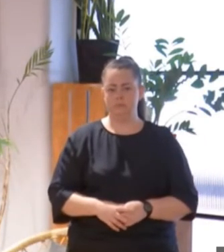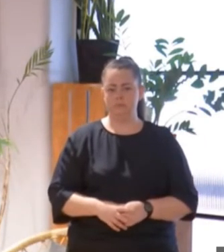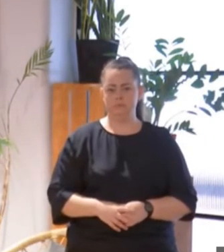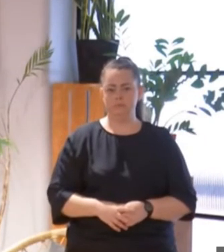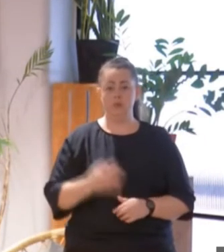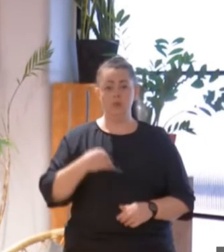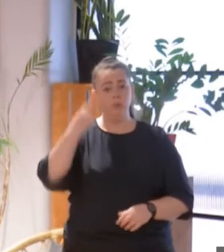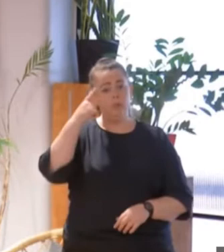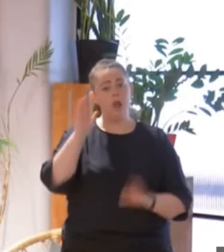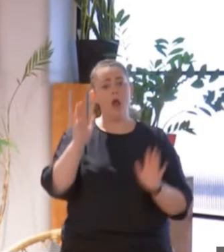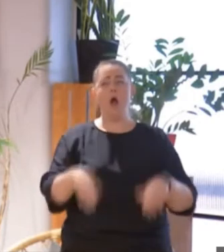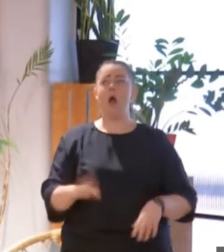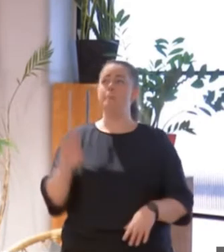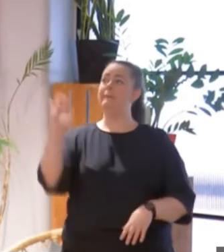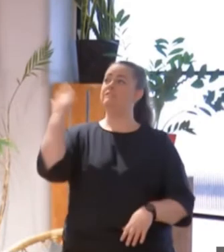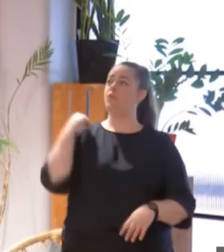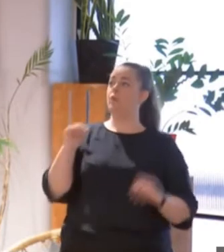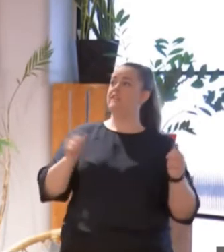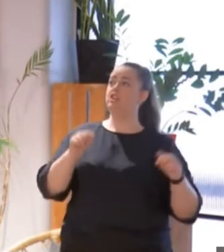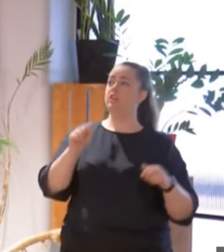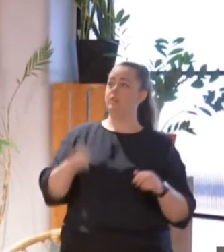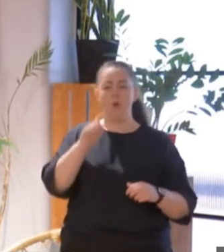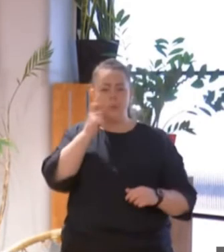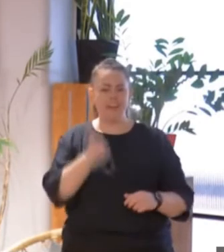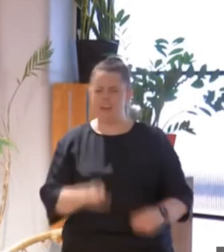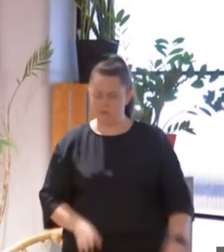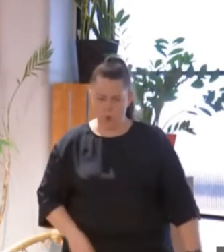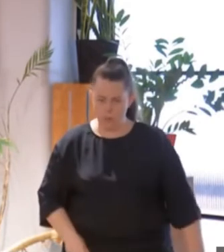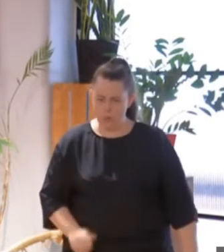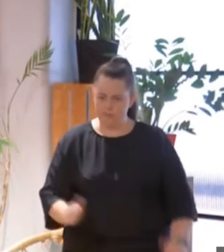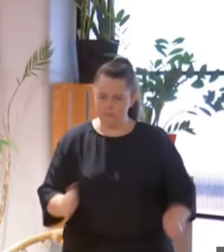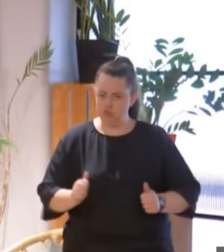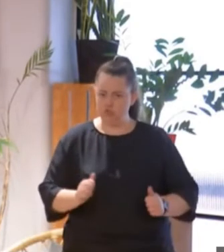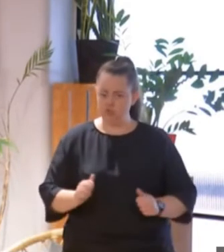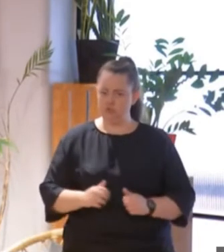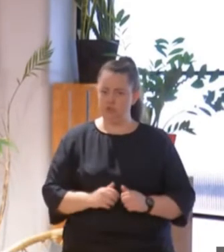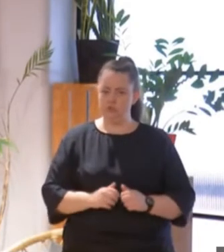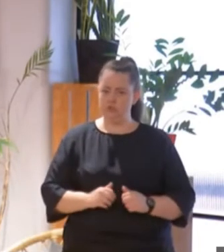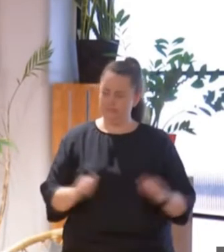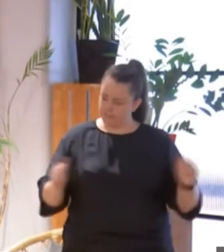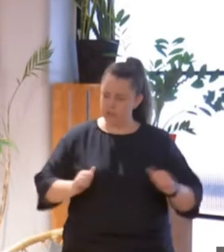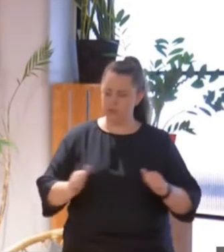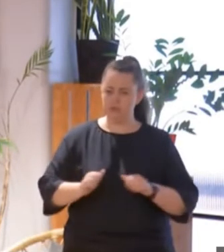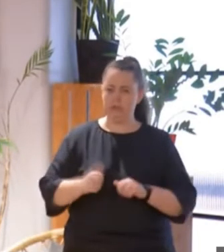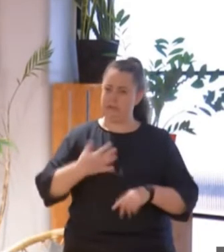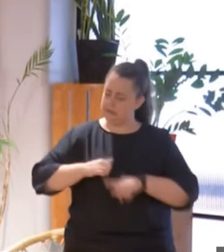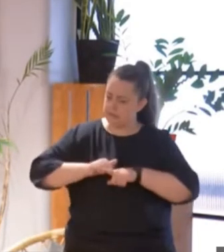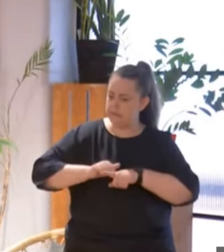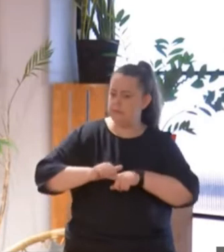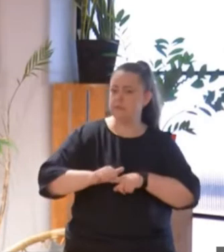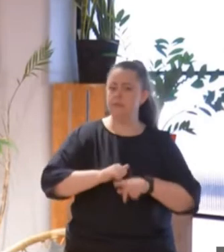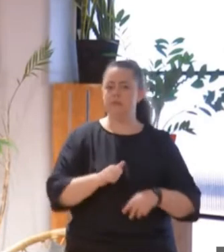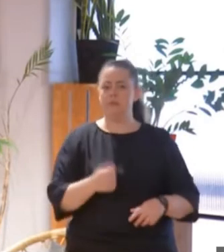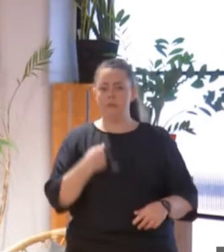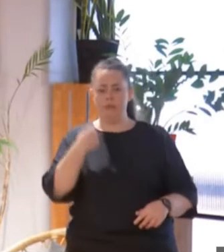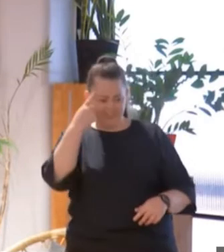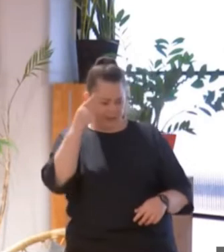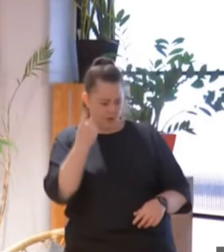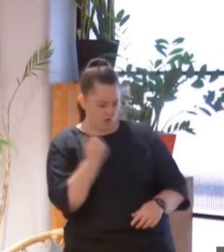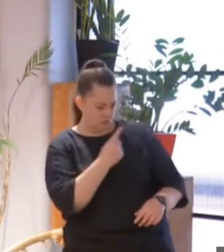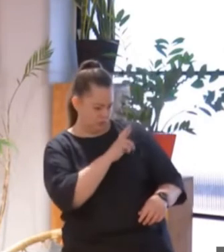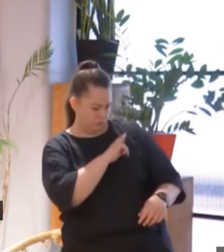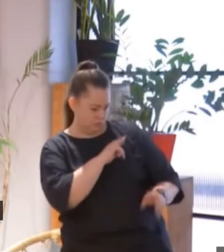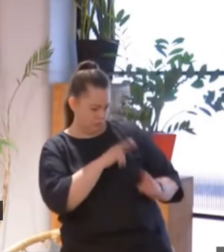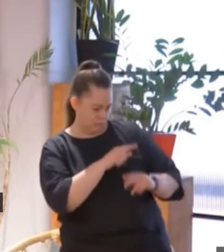same advice of the past. You've got to break down the barriers. You've got to break down who's responsible for various areas of